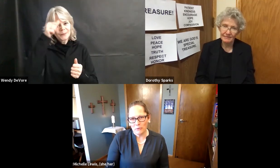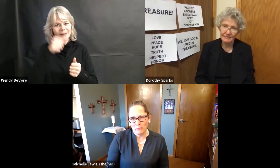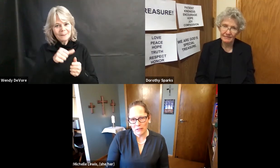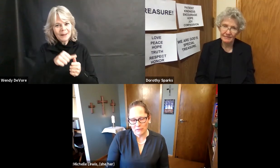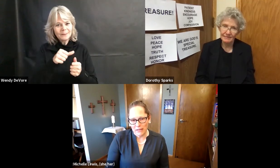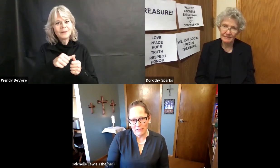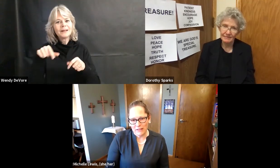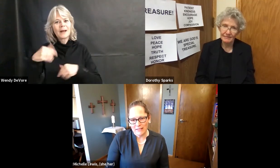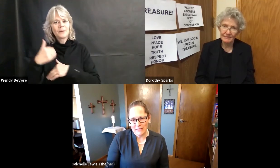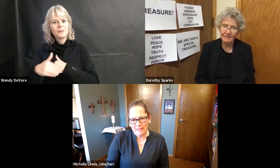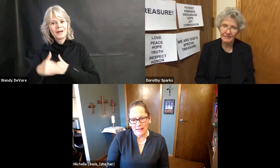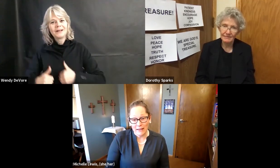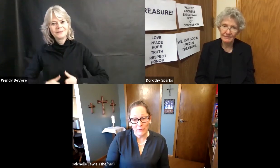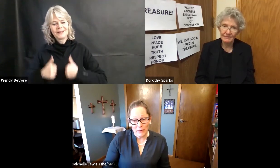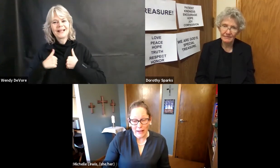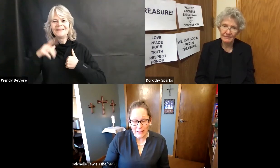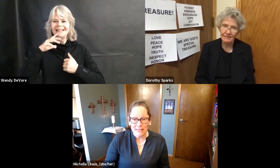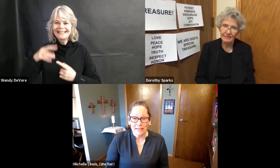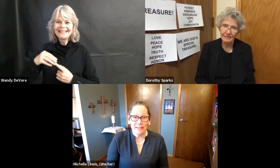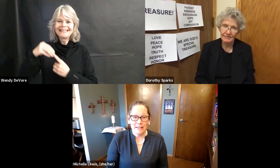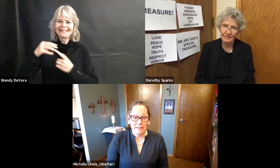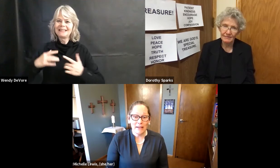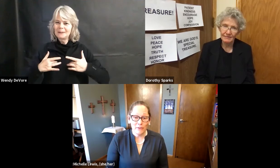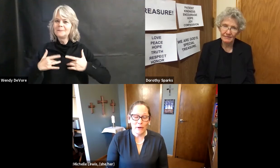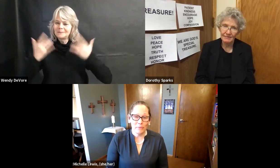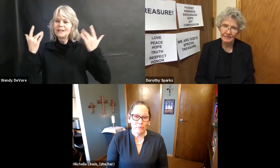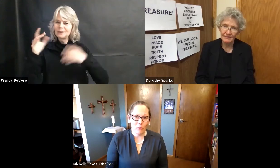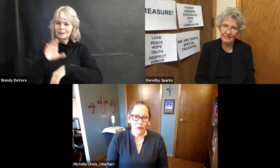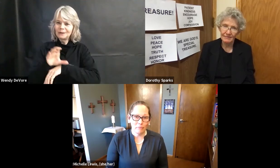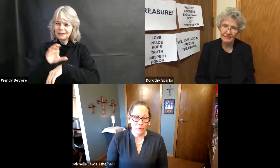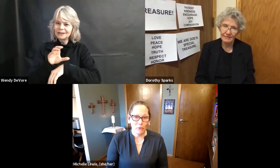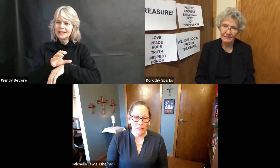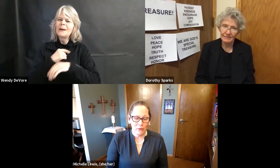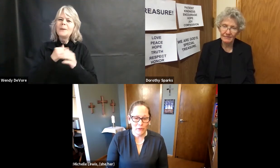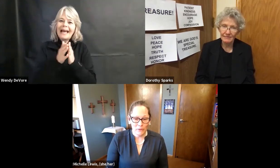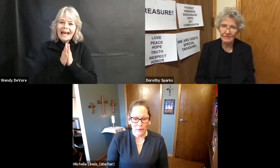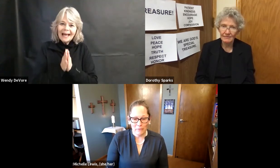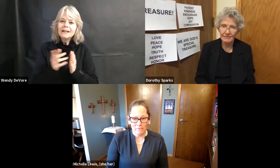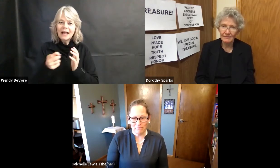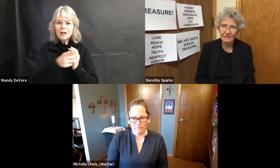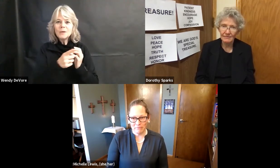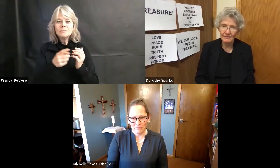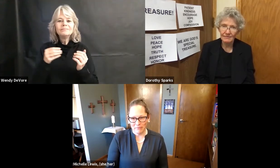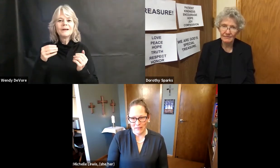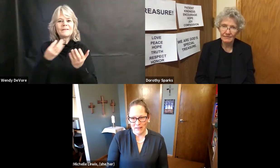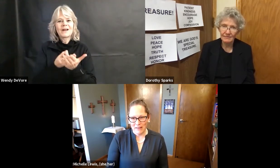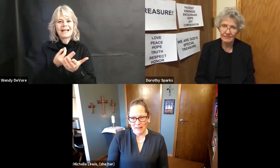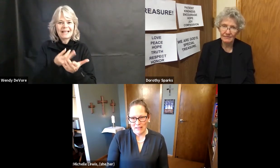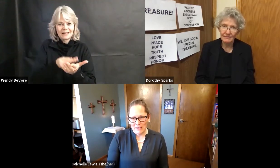special Bread of Life is. And then we ask that you help support the work that we're doing.